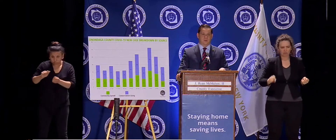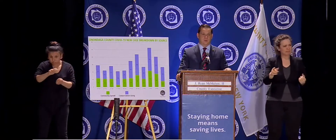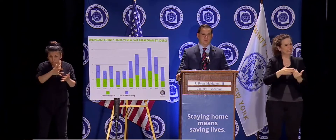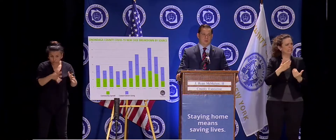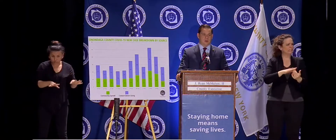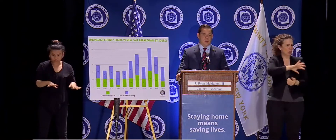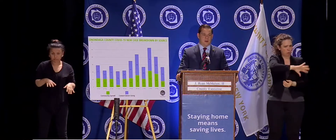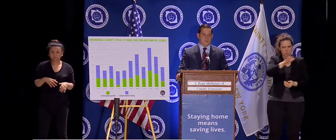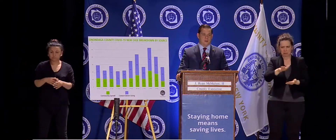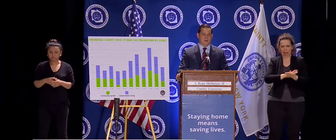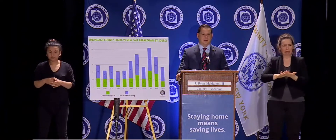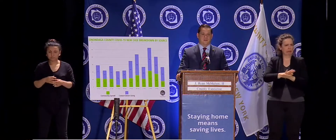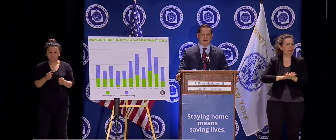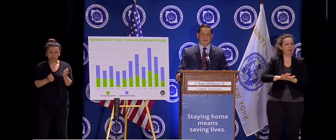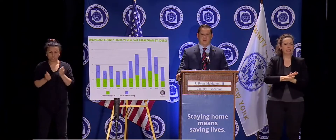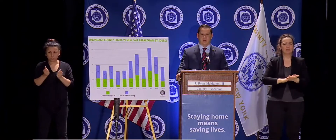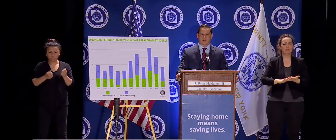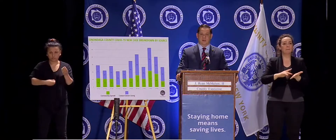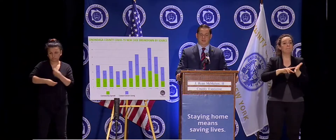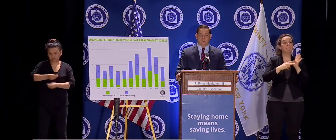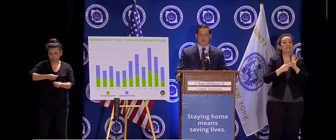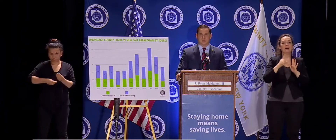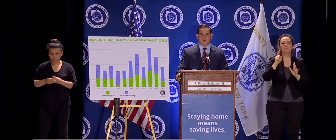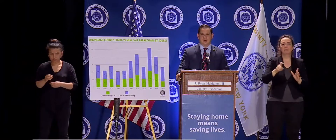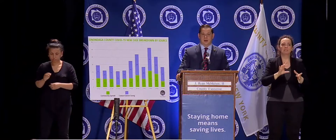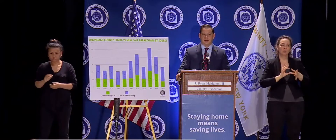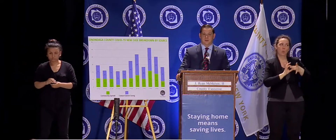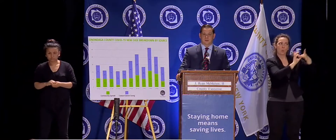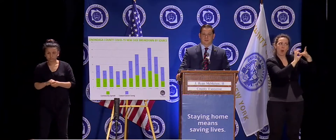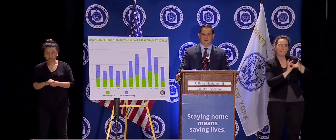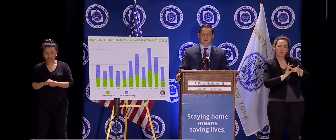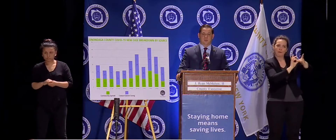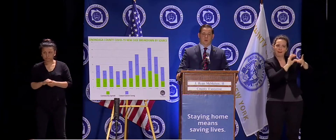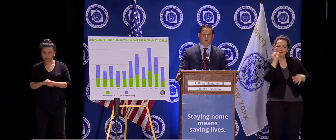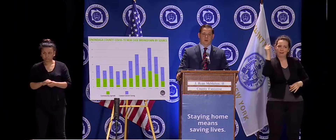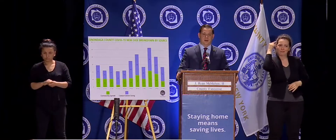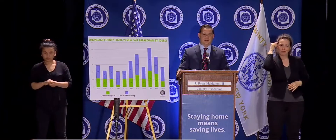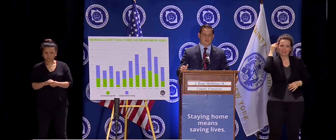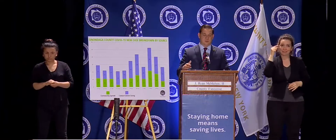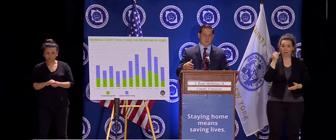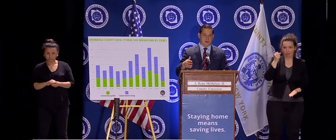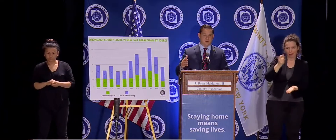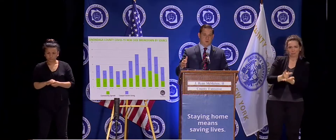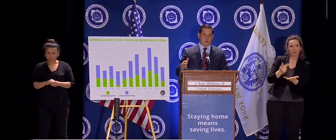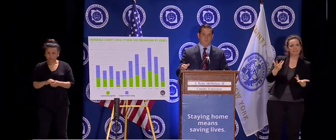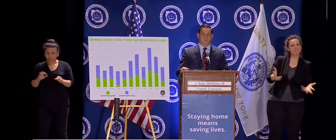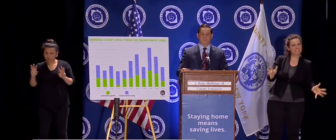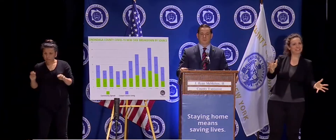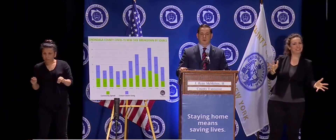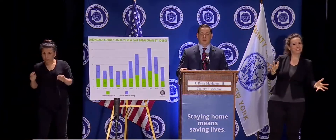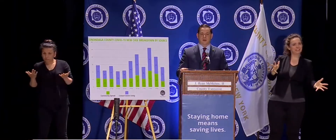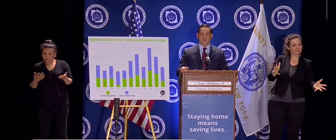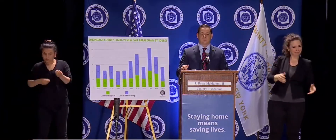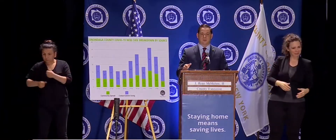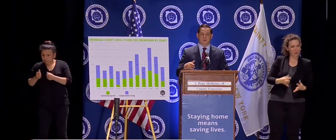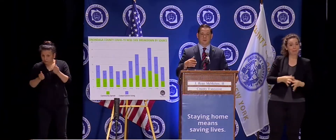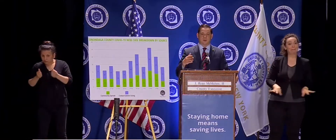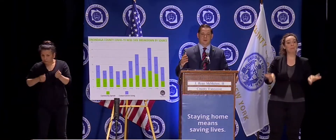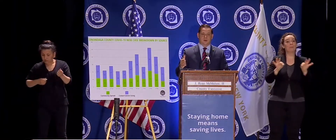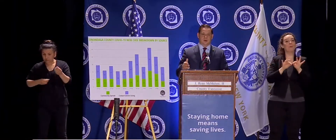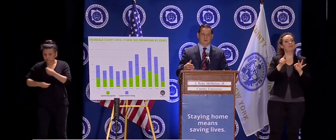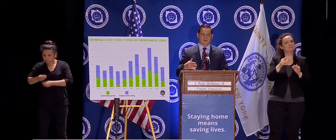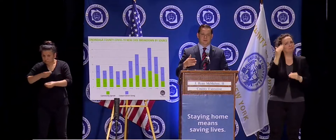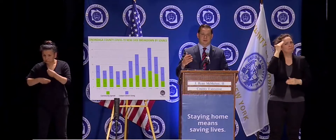be able to clarify that regulation. This is an important way to get some people back to work. Some